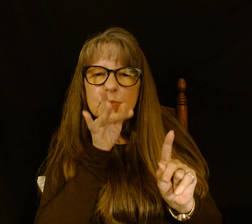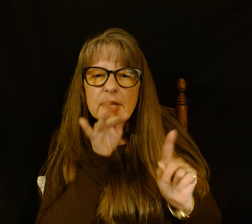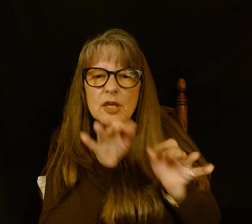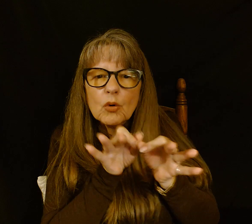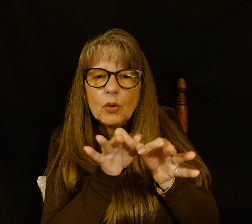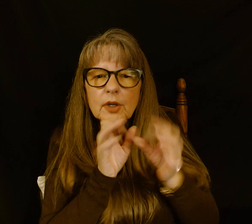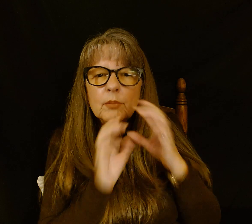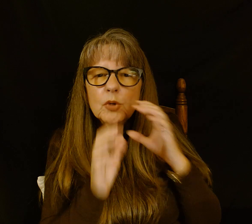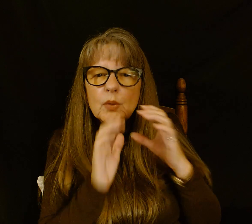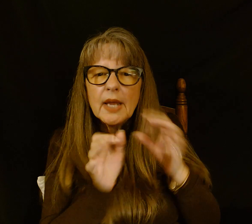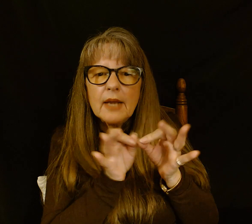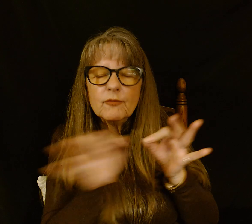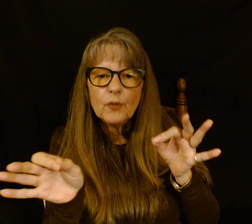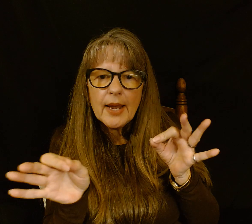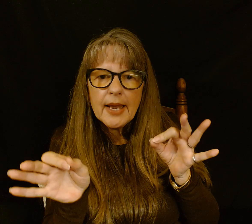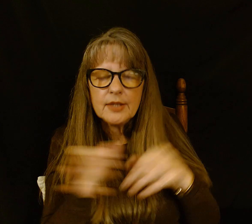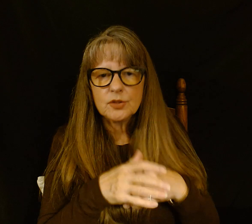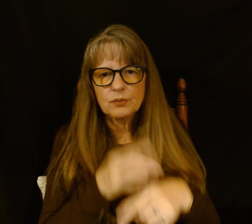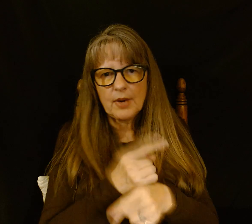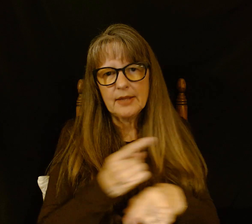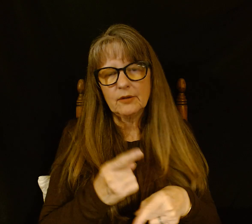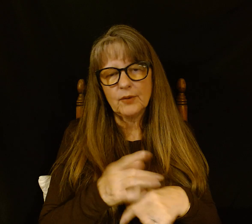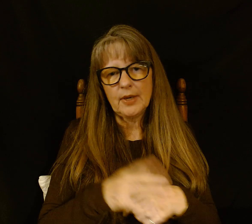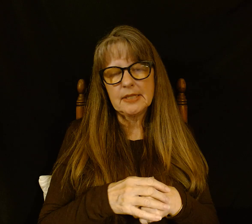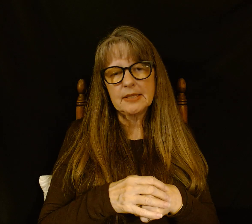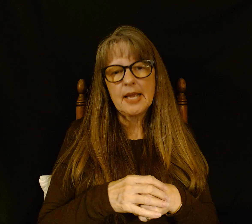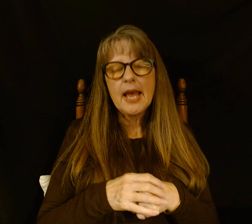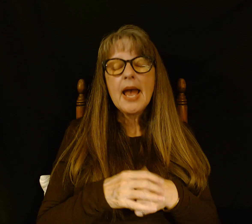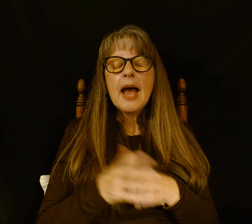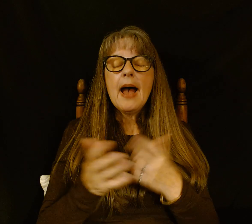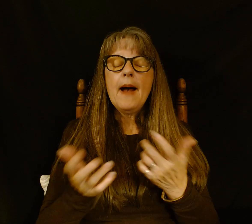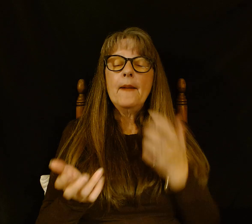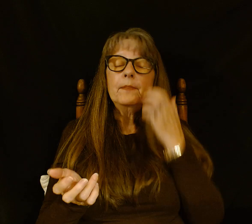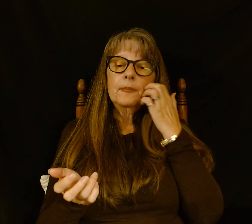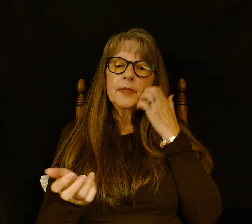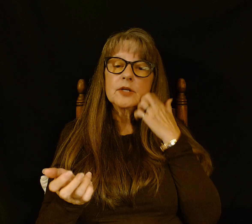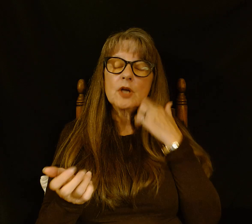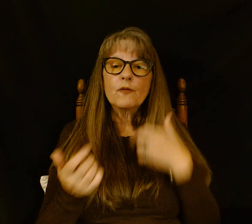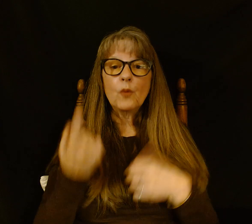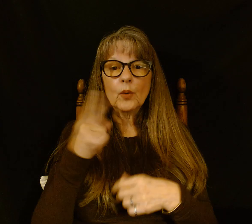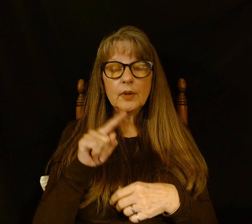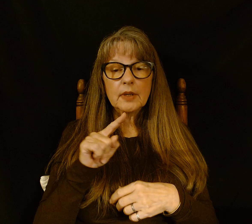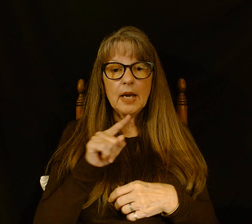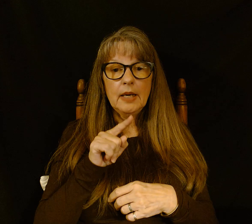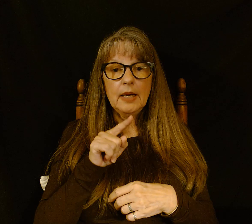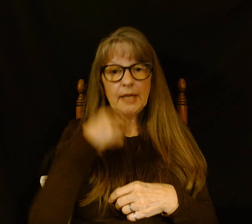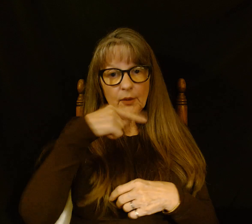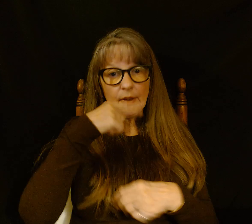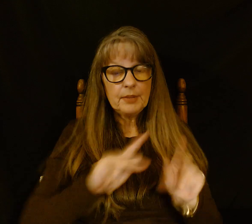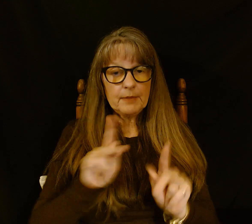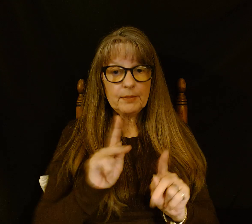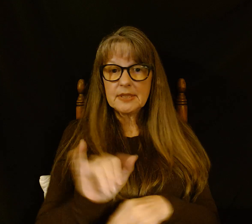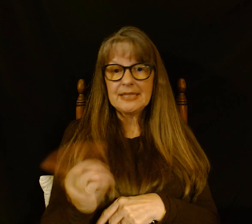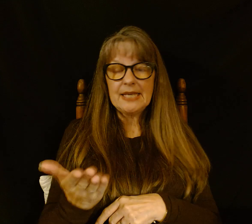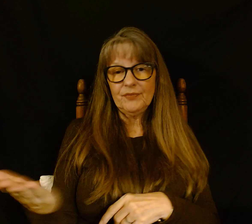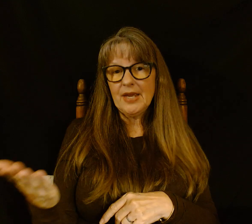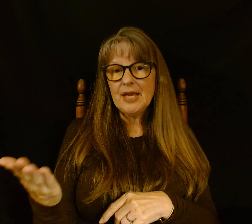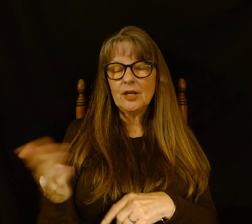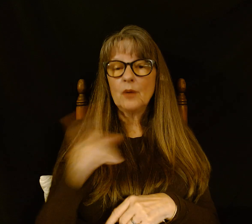speak or communicate, phrase, right? Their phrases. So for hearing people, it's the same thing. I